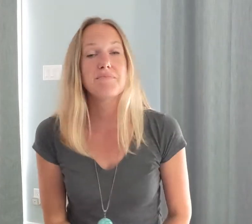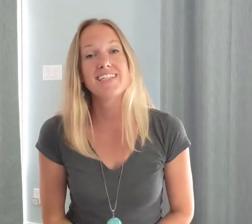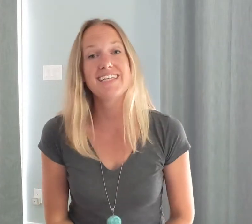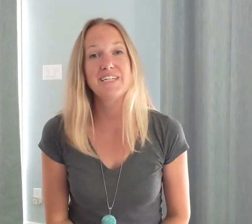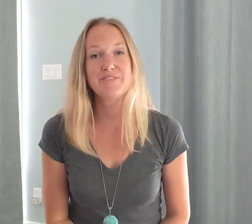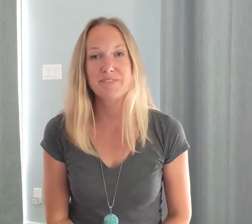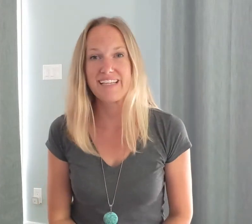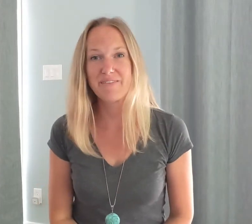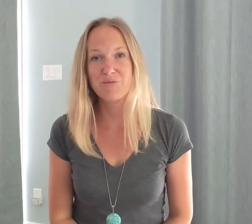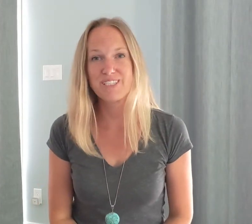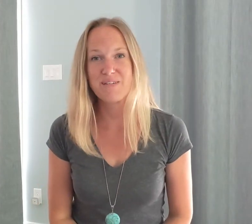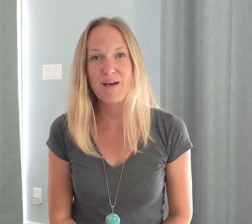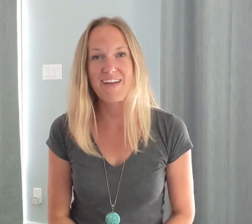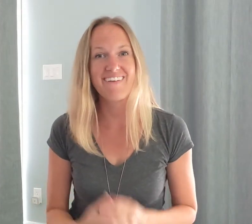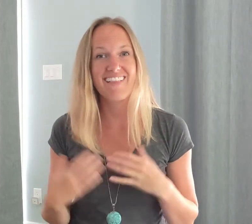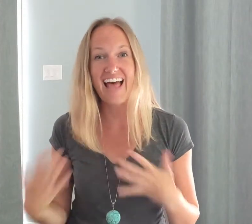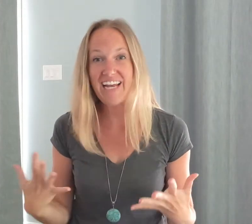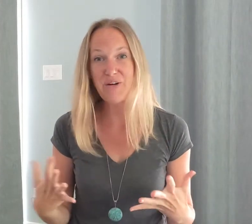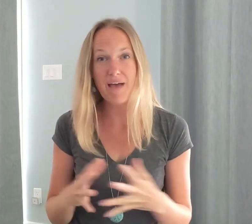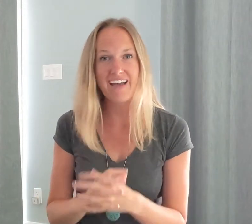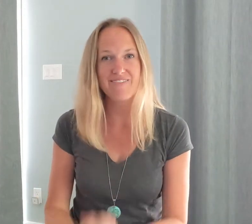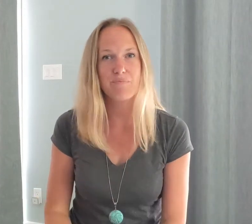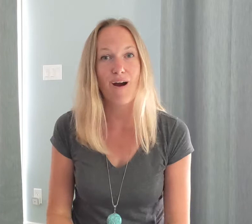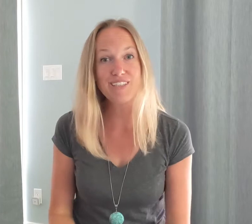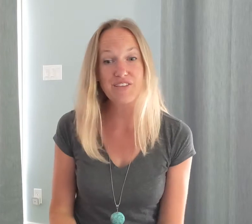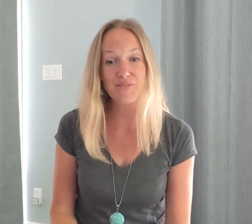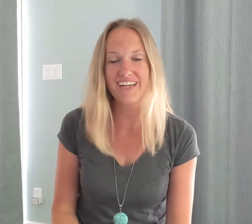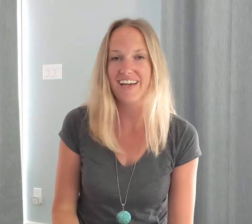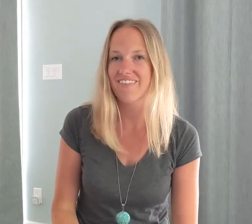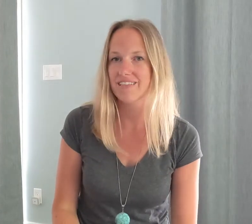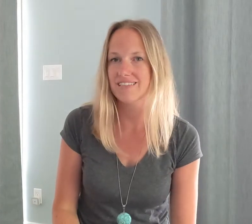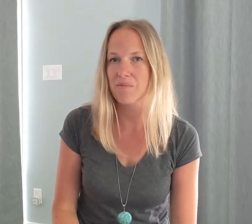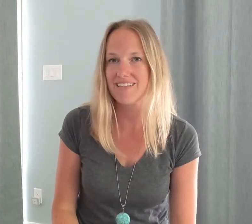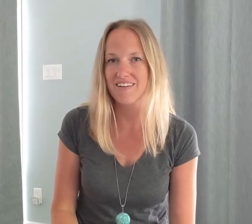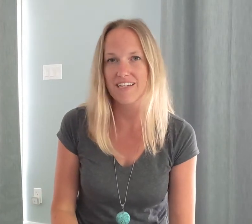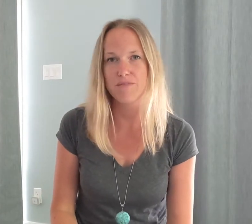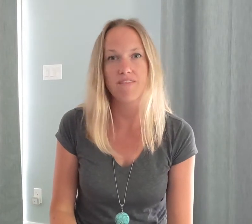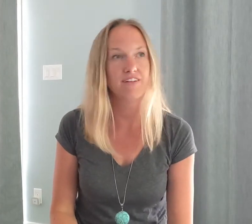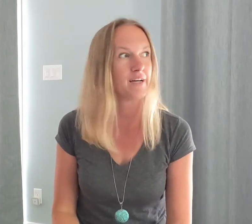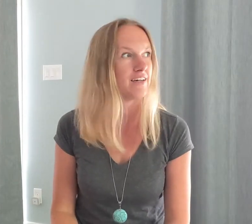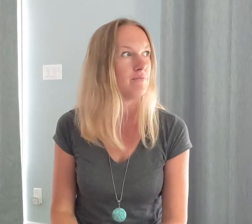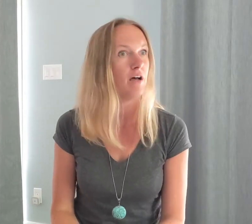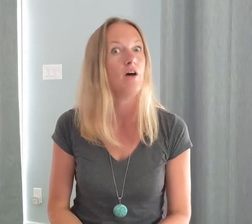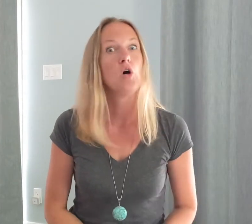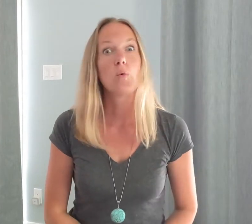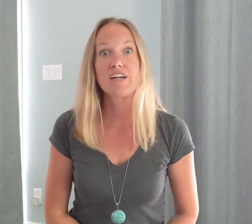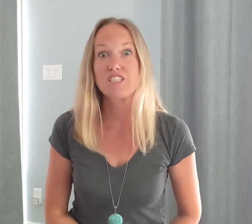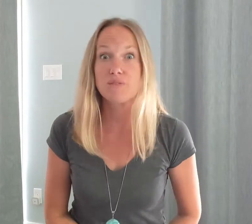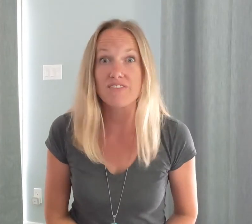Mandy here from Sign Language Worship. I'm glad you're back for part 3 of This is Amazing Grace by Phil Wickham. We are doing verse